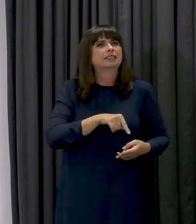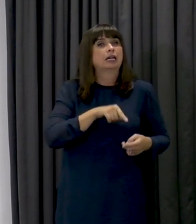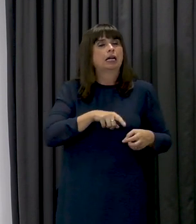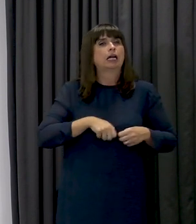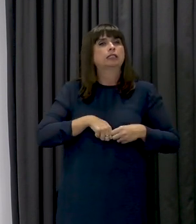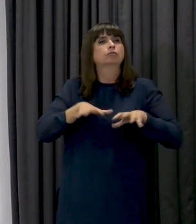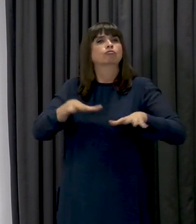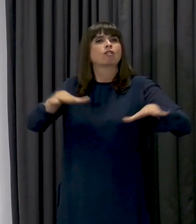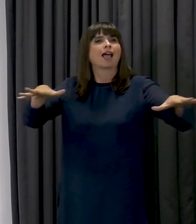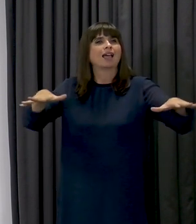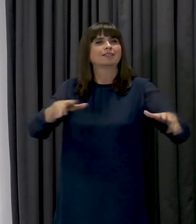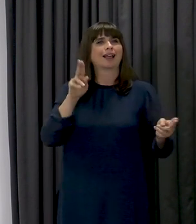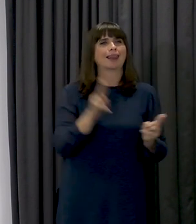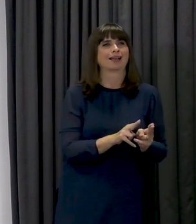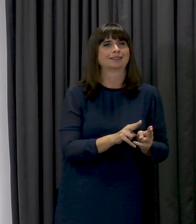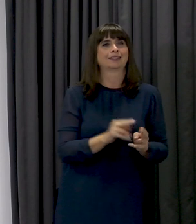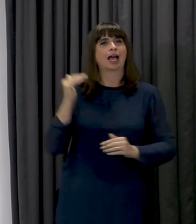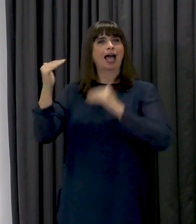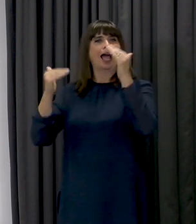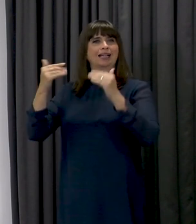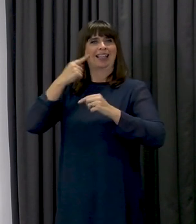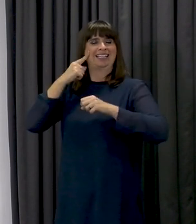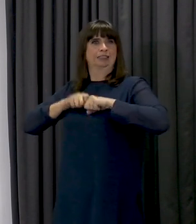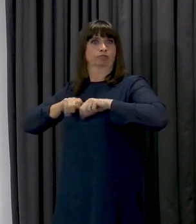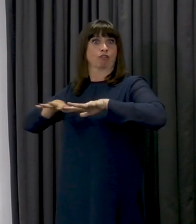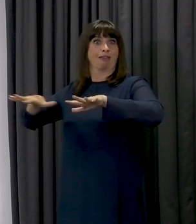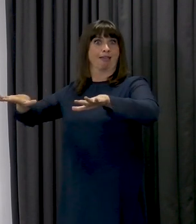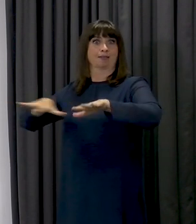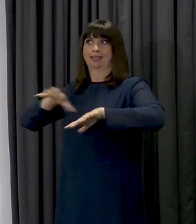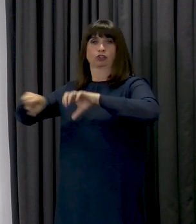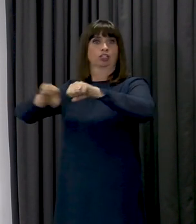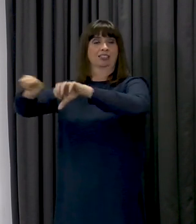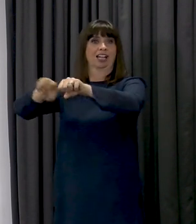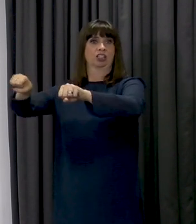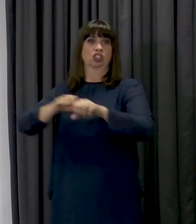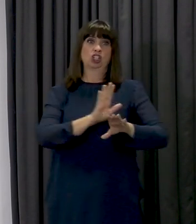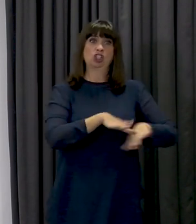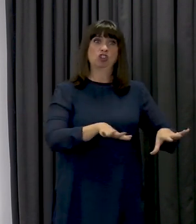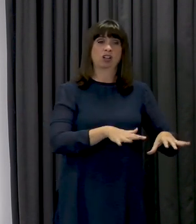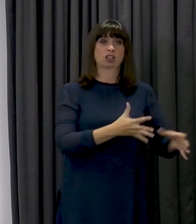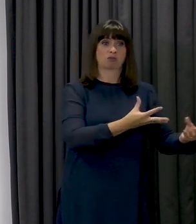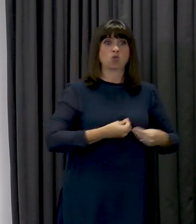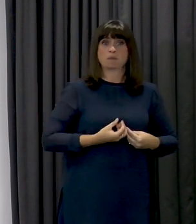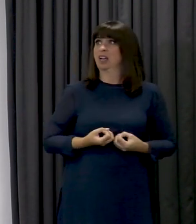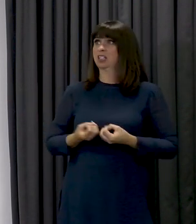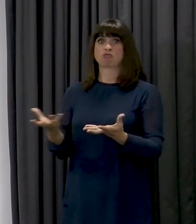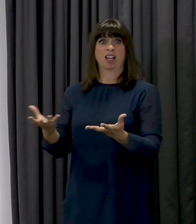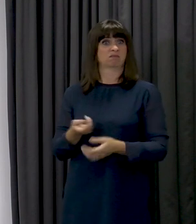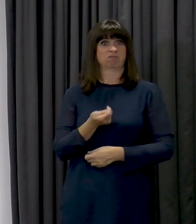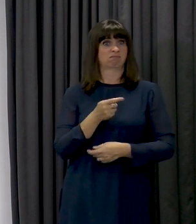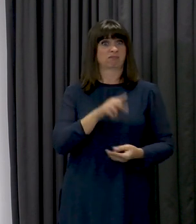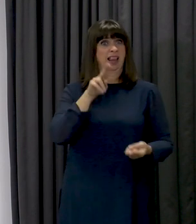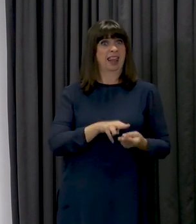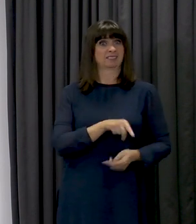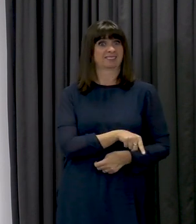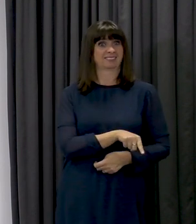that adults do. So to confirm, the needs of children, the needs to resume school will always be very